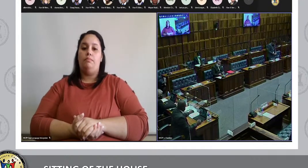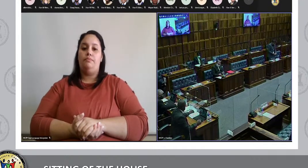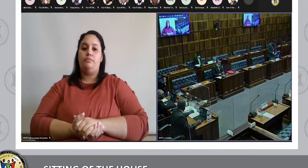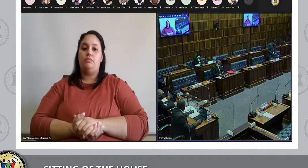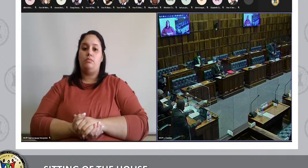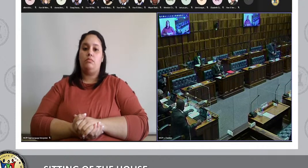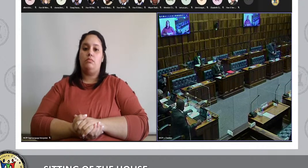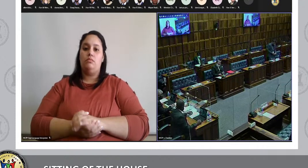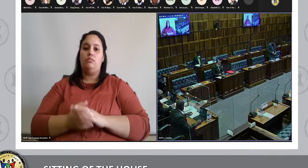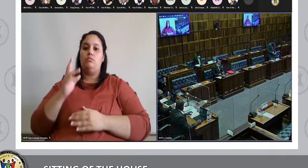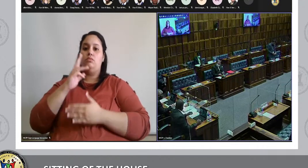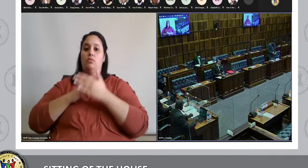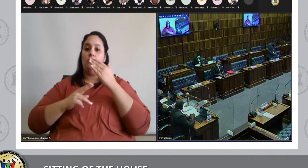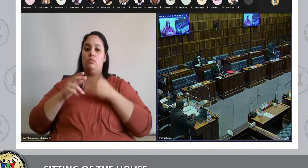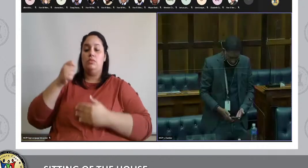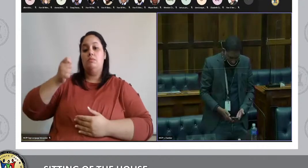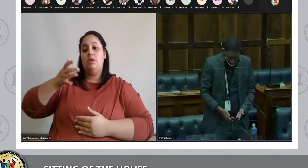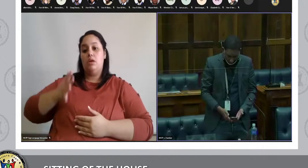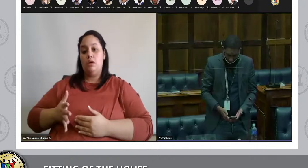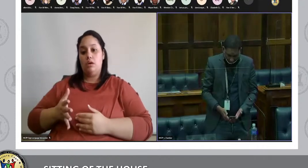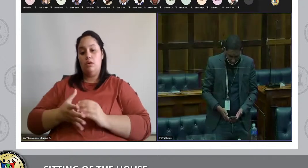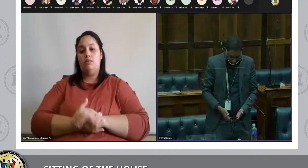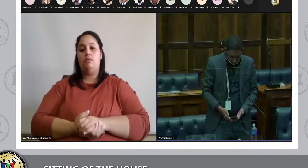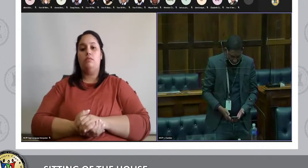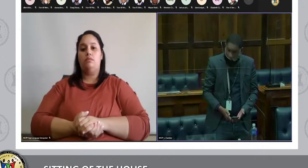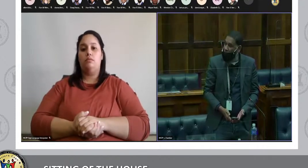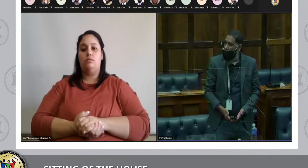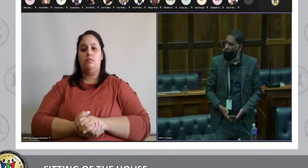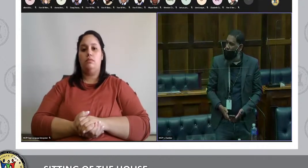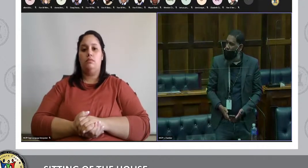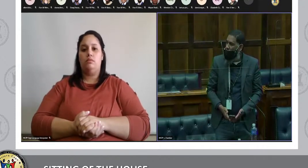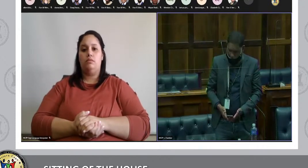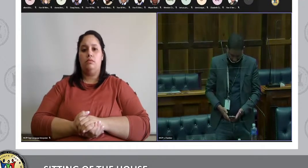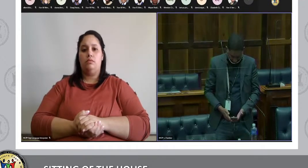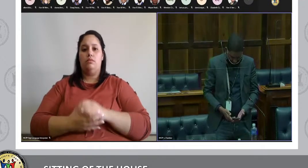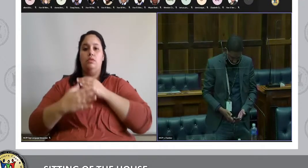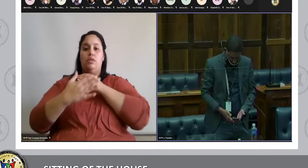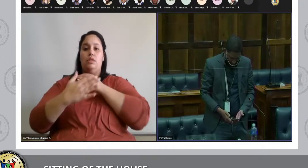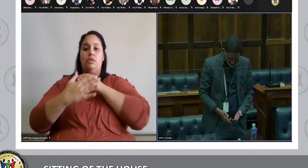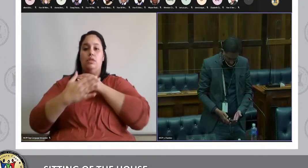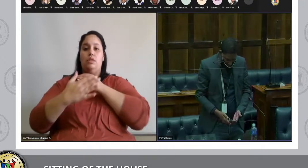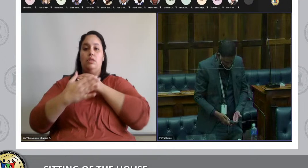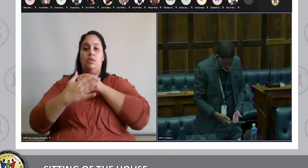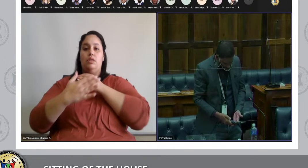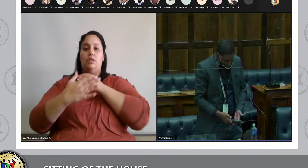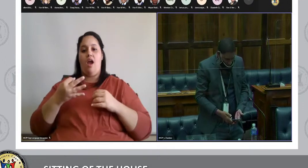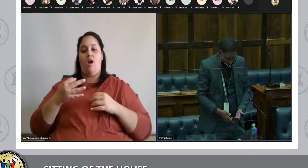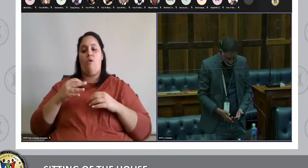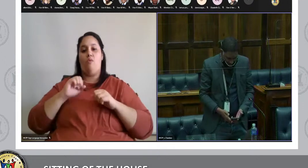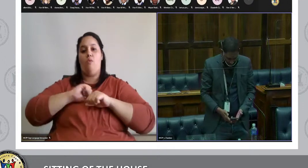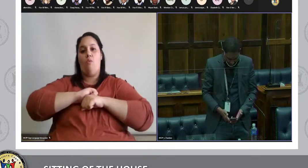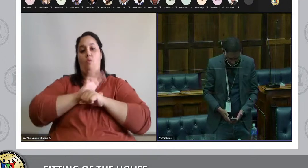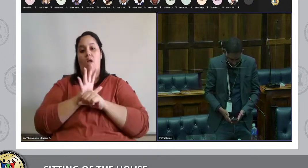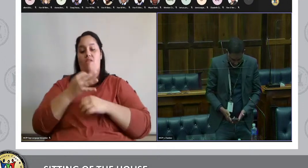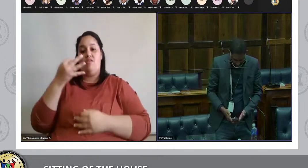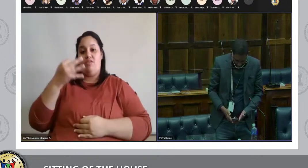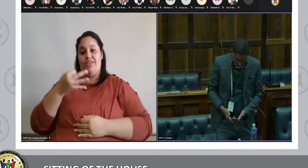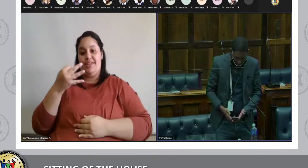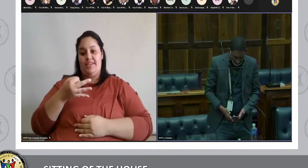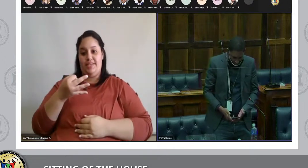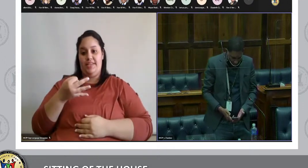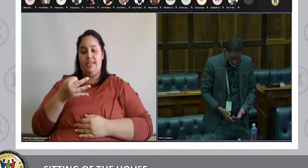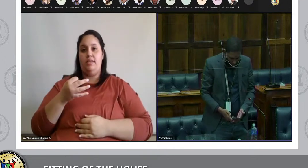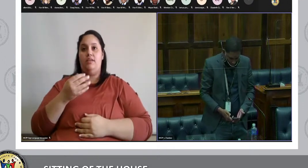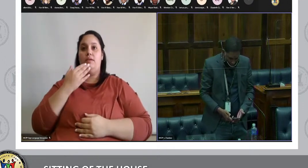Honorable Speaker, our country is in a third wave with COVID